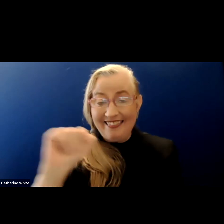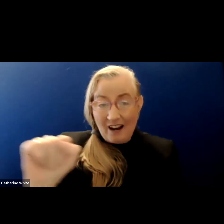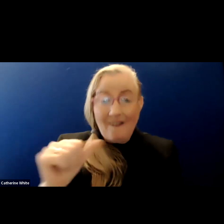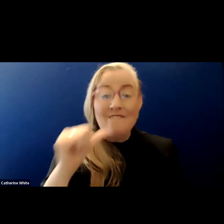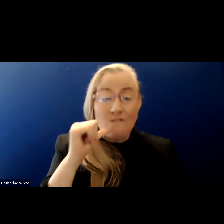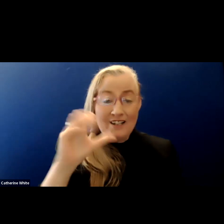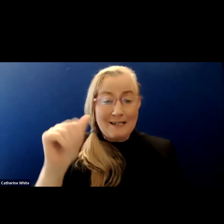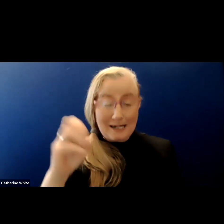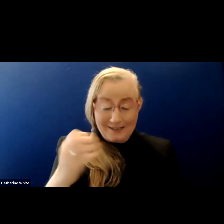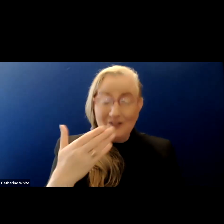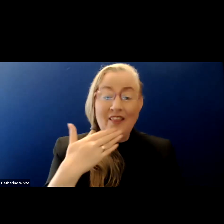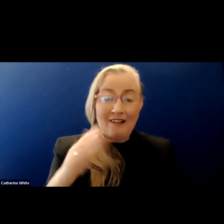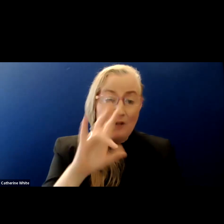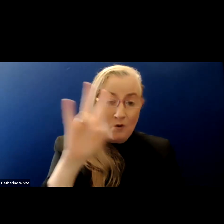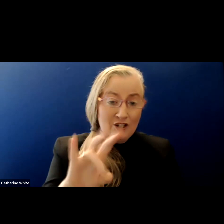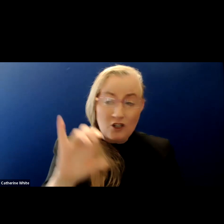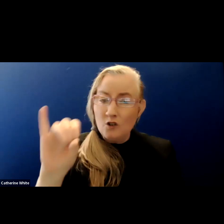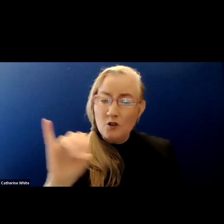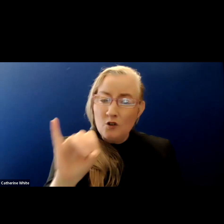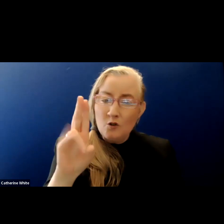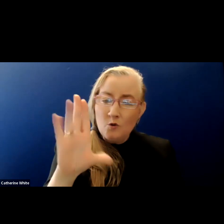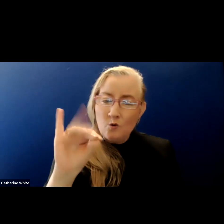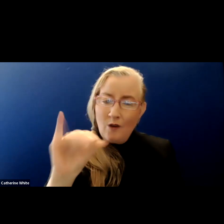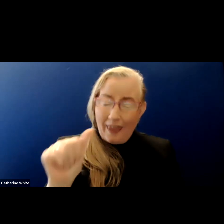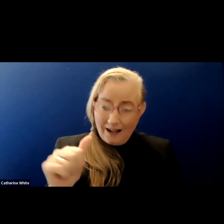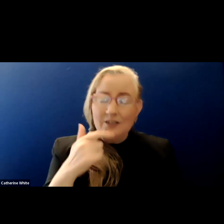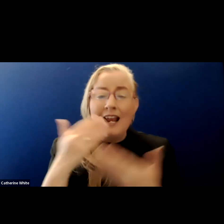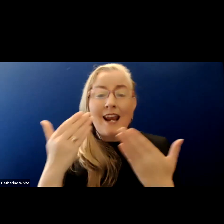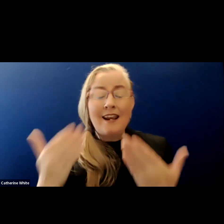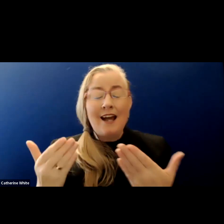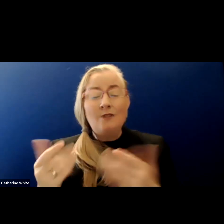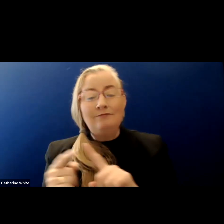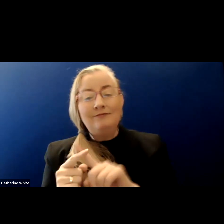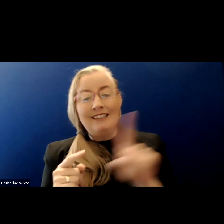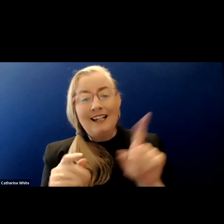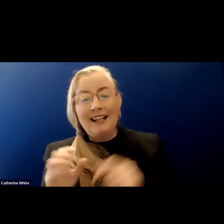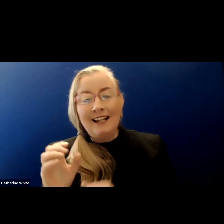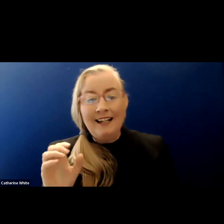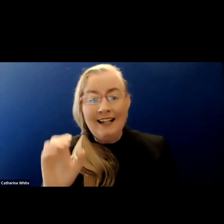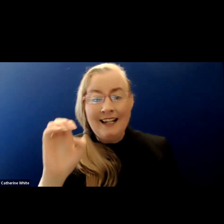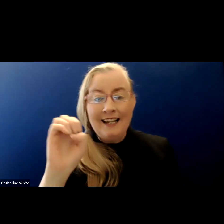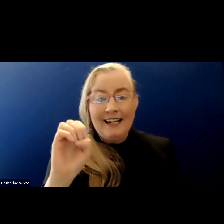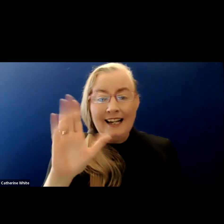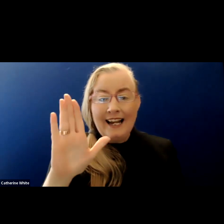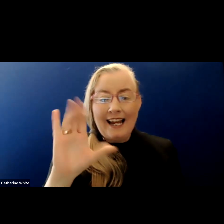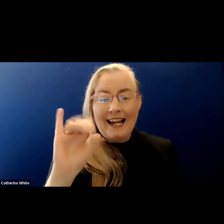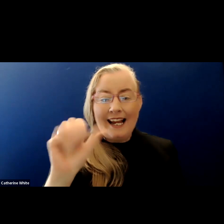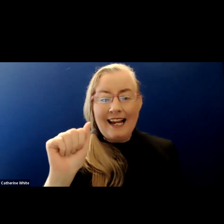you for that question, Julia. So I might turn to Eliav first, given that you